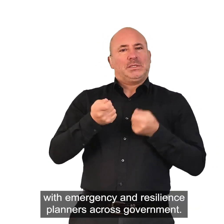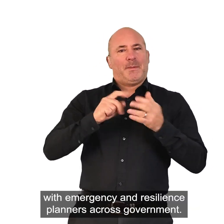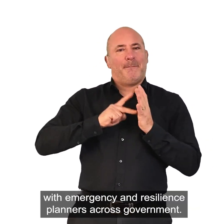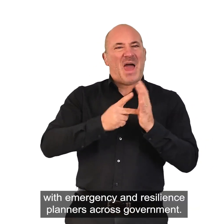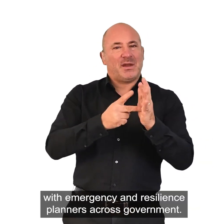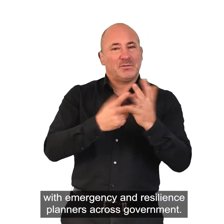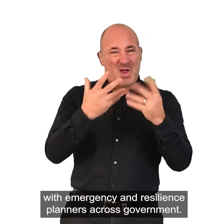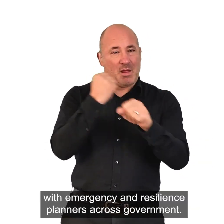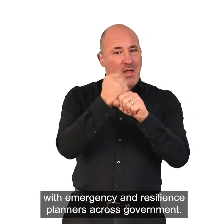across government.